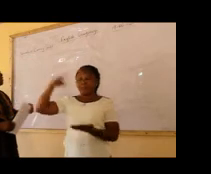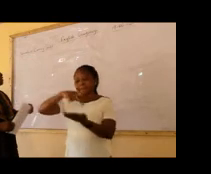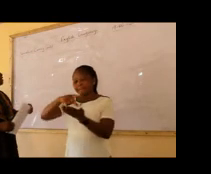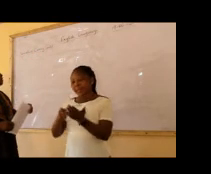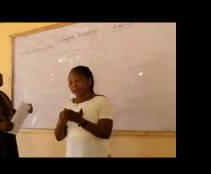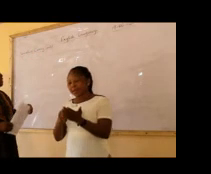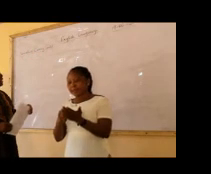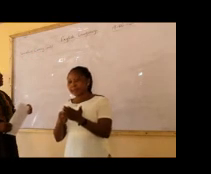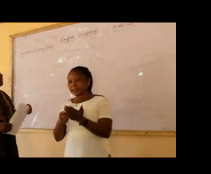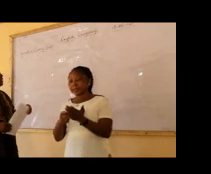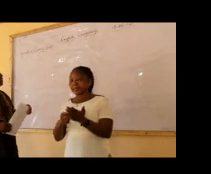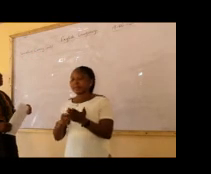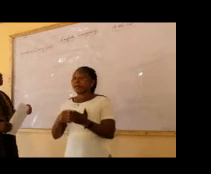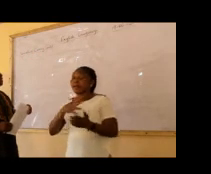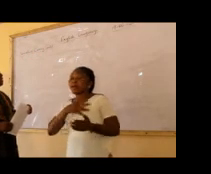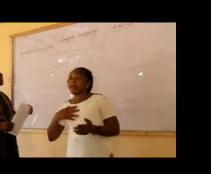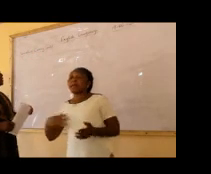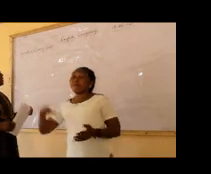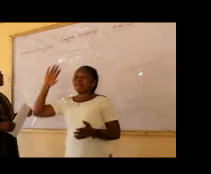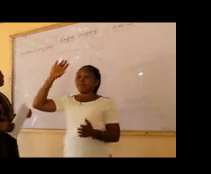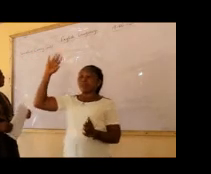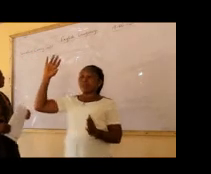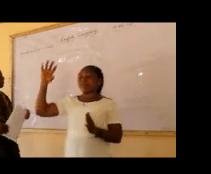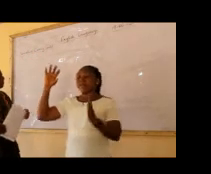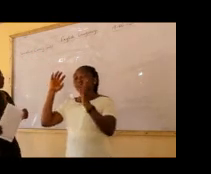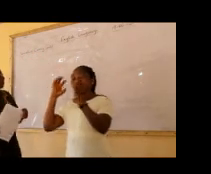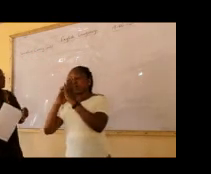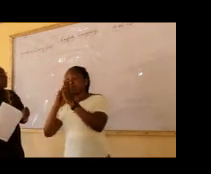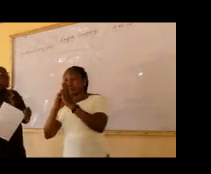5-segment format or system.